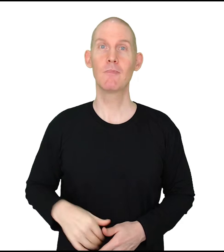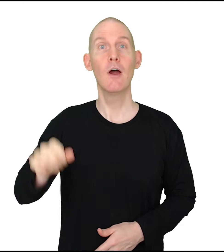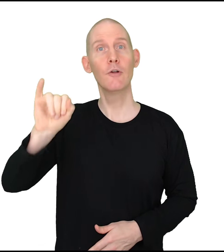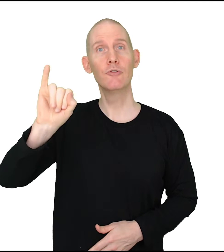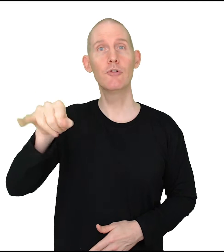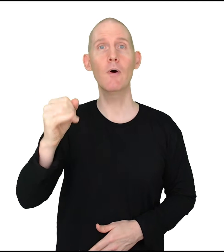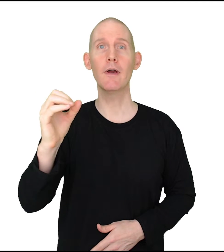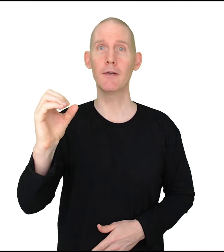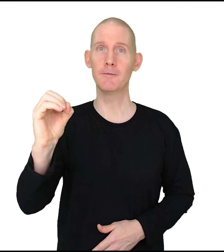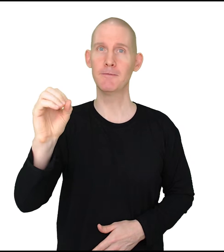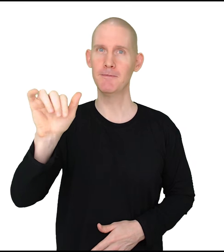Joy.